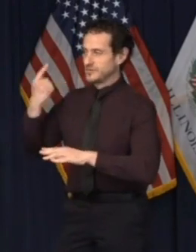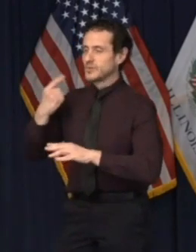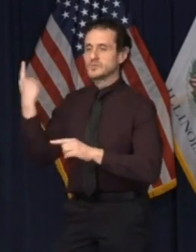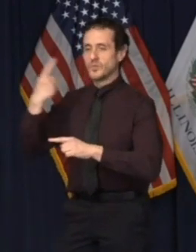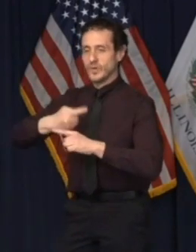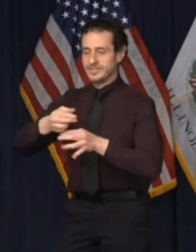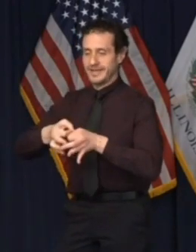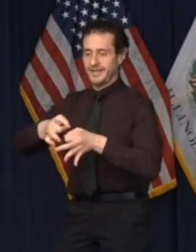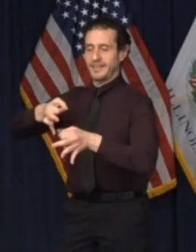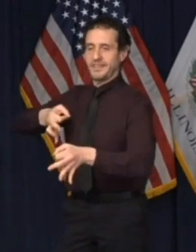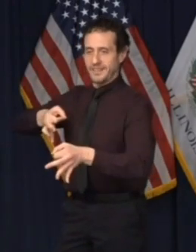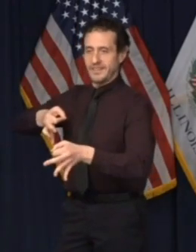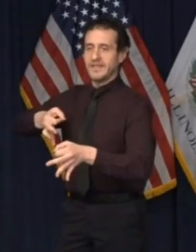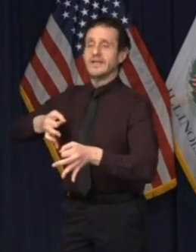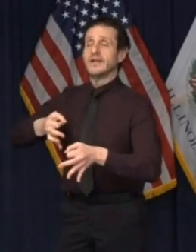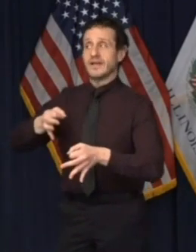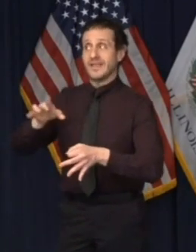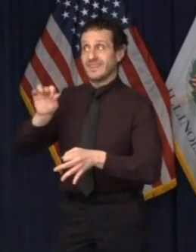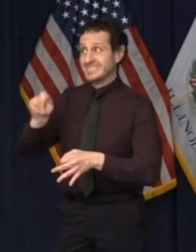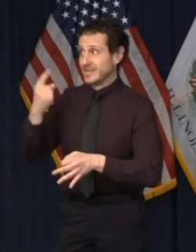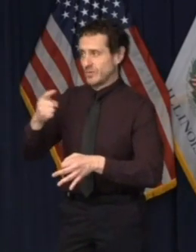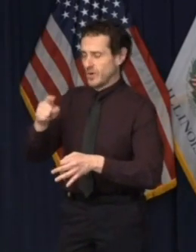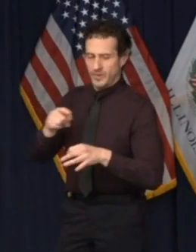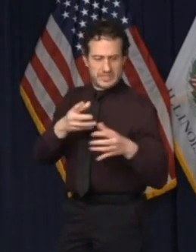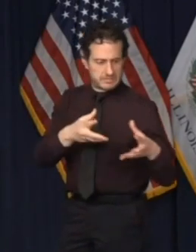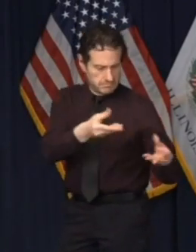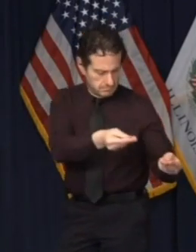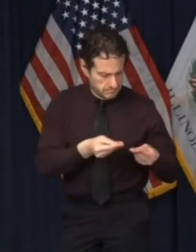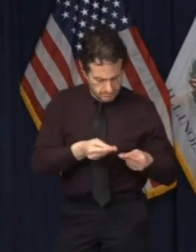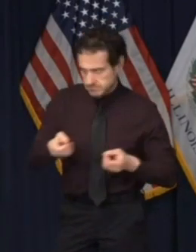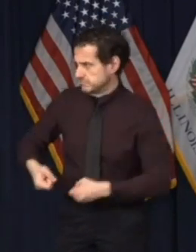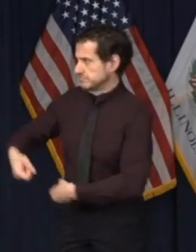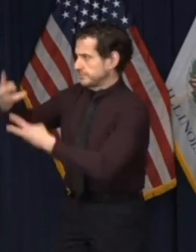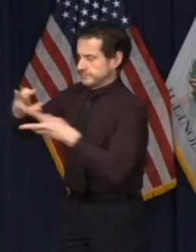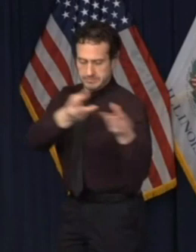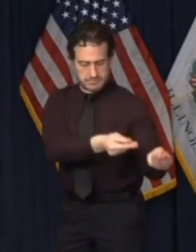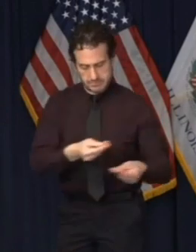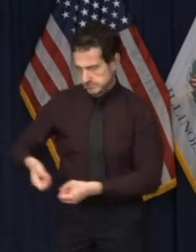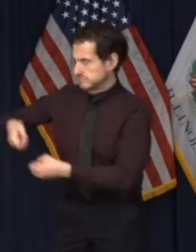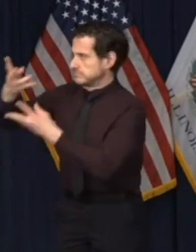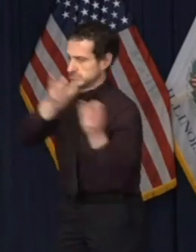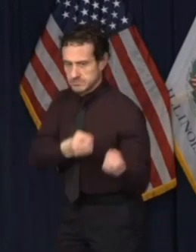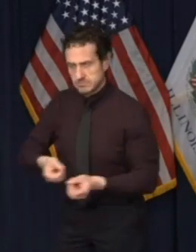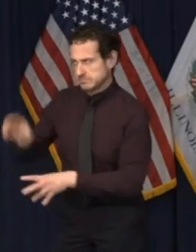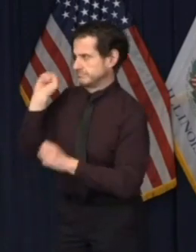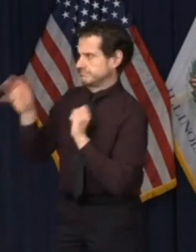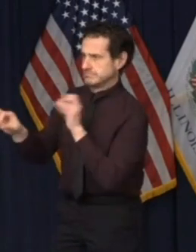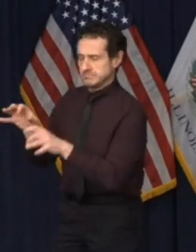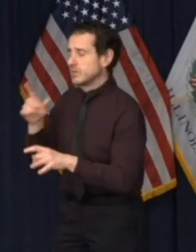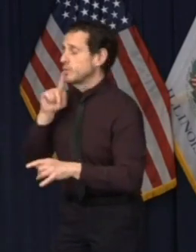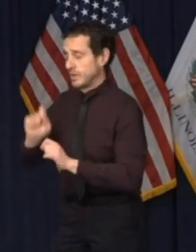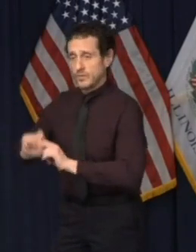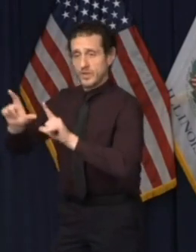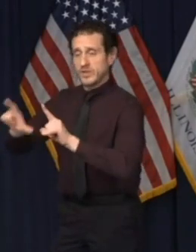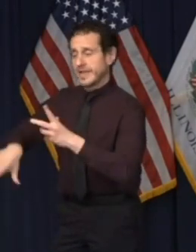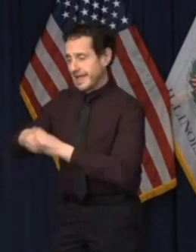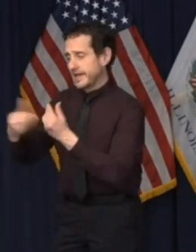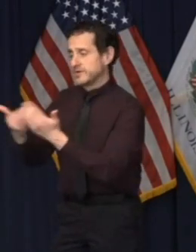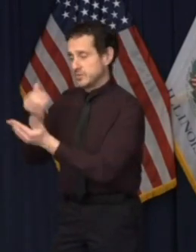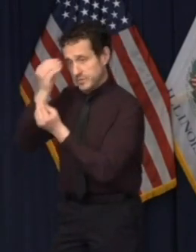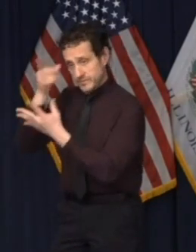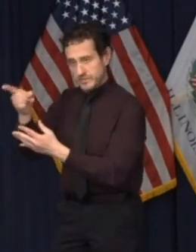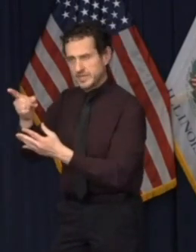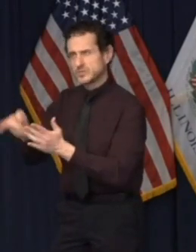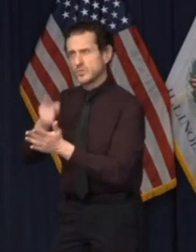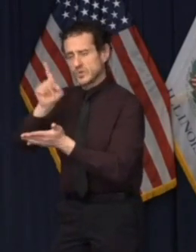data is continually being updated, we are going to have the data up on our website, and we will update it once a